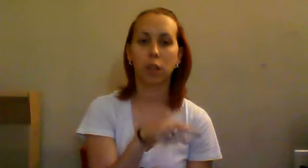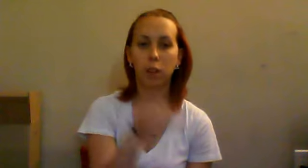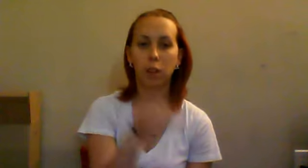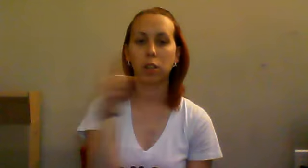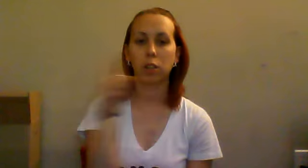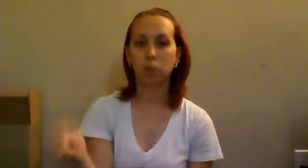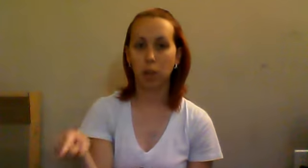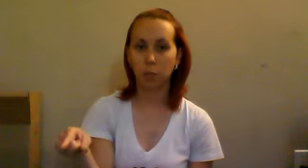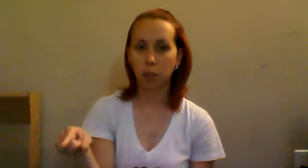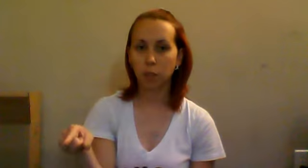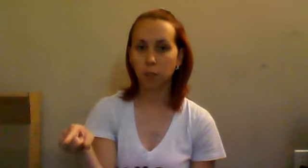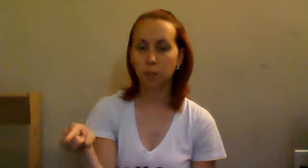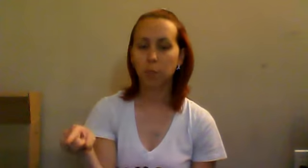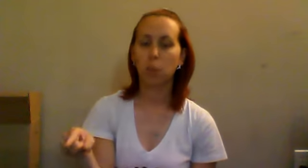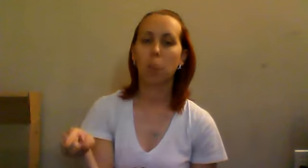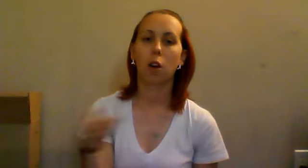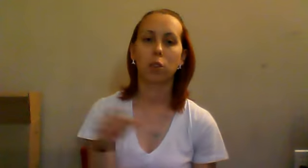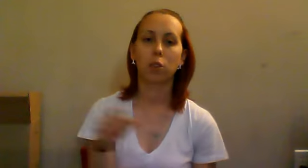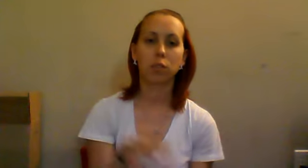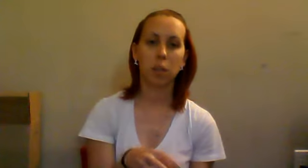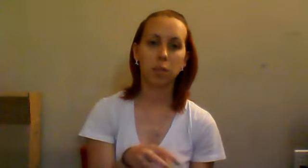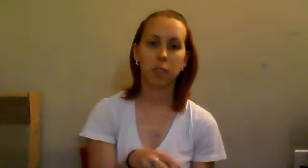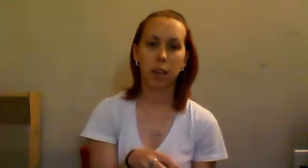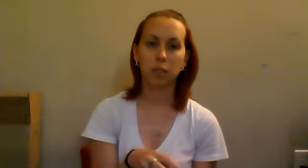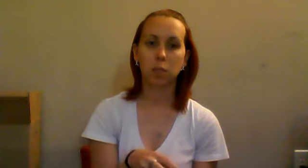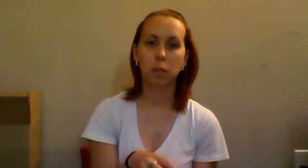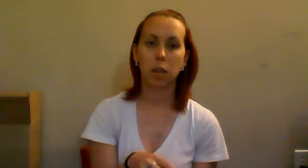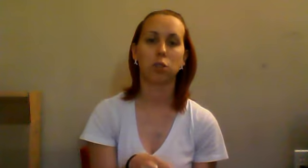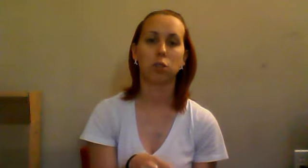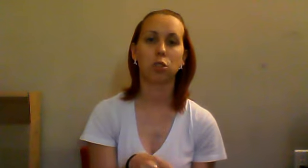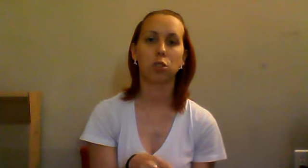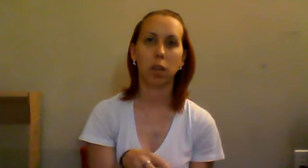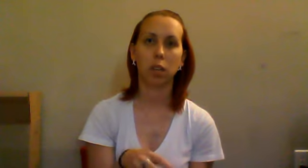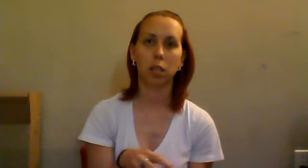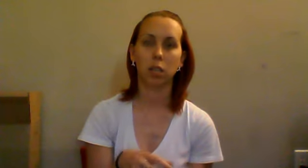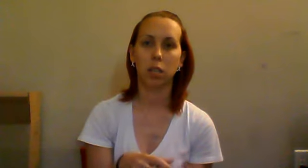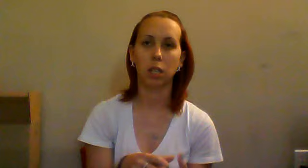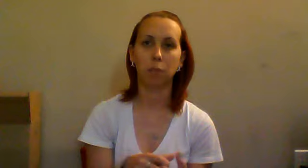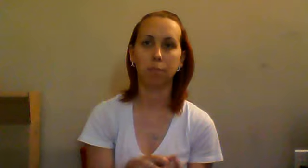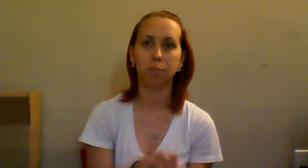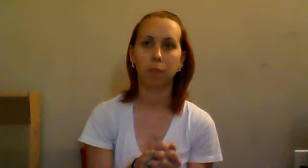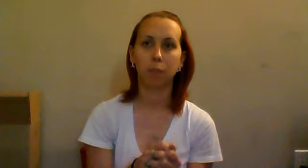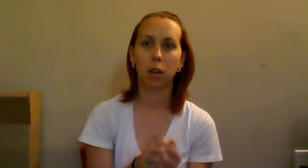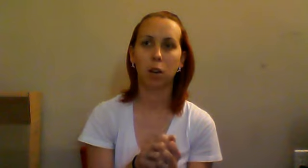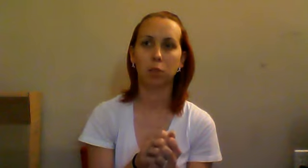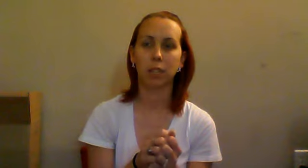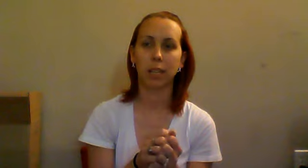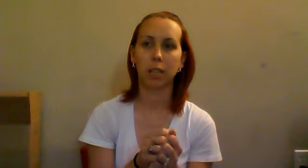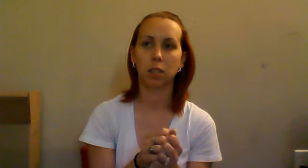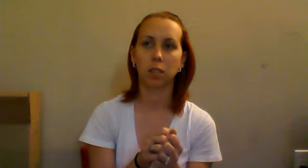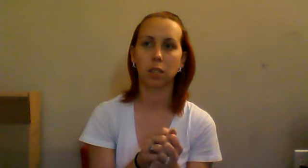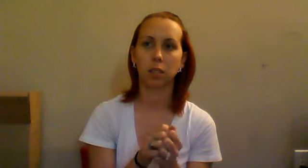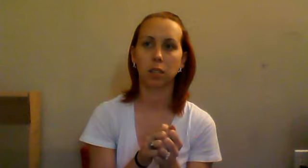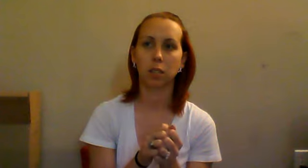Grandfather and grandmother are those same signs, but now you're showing almost like